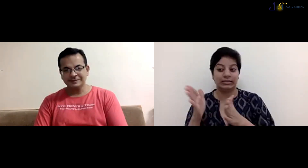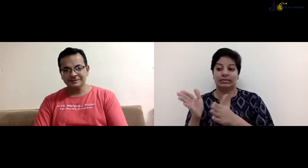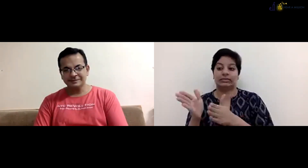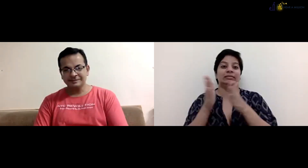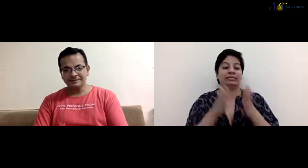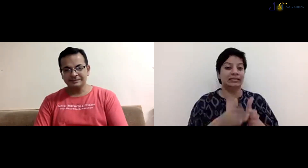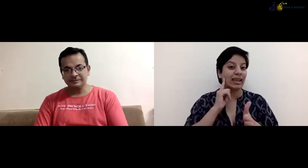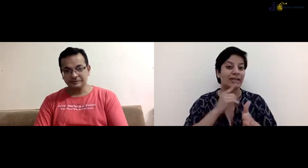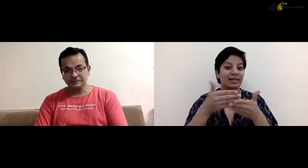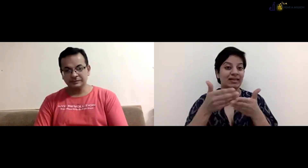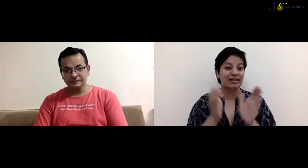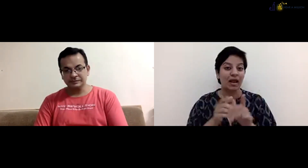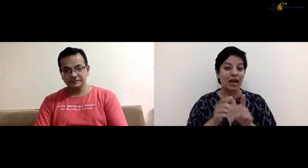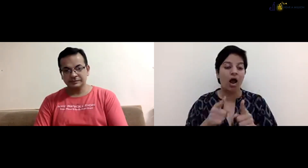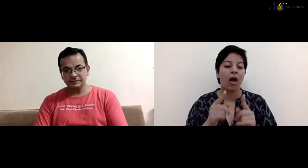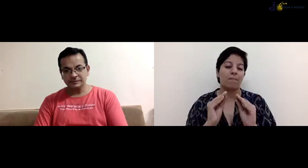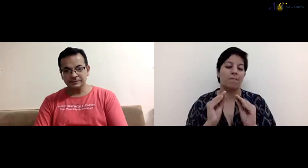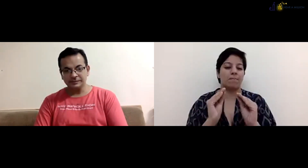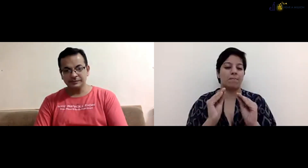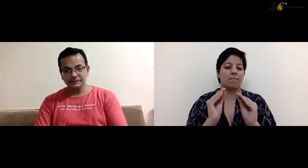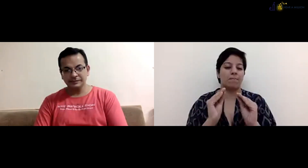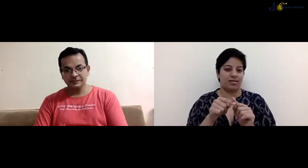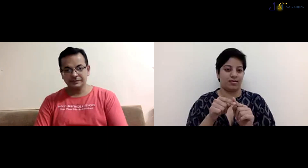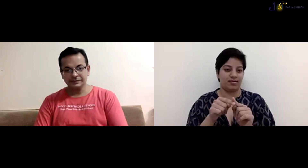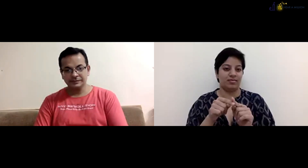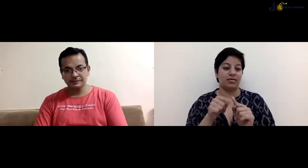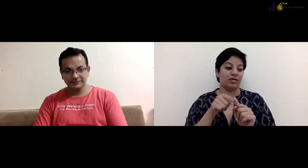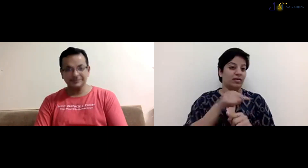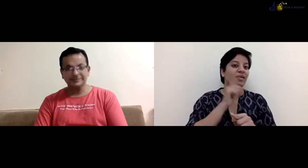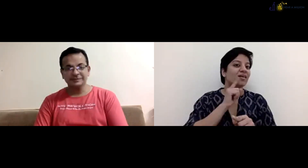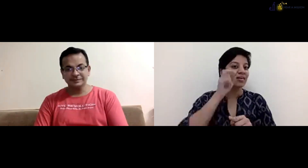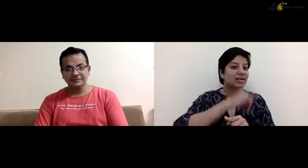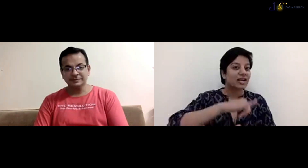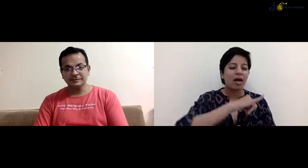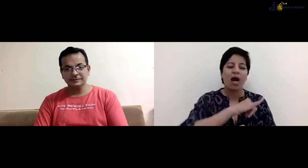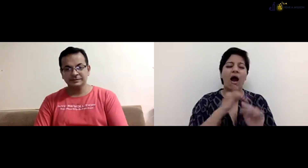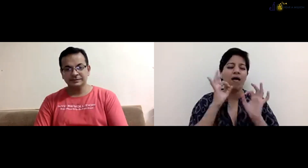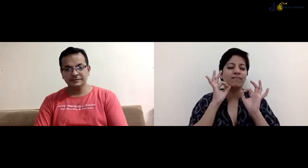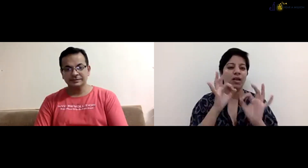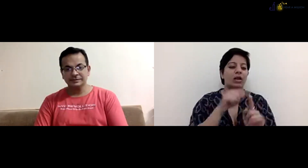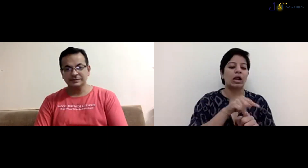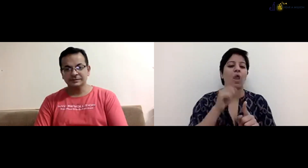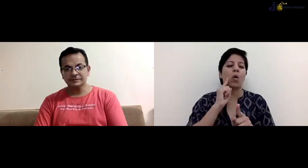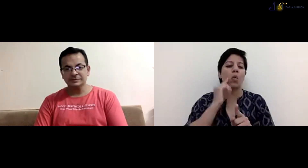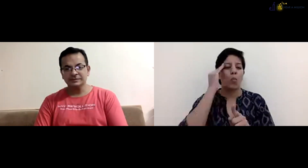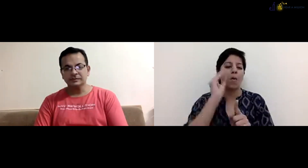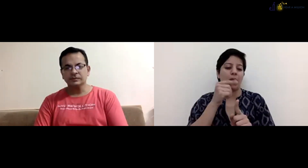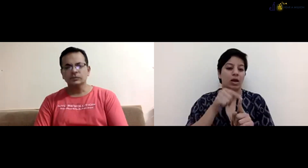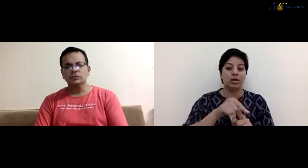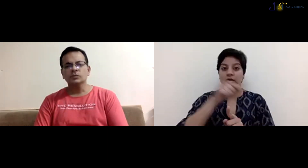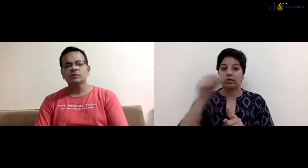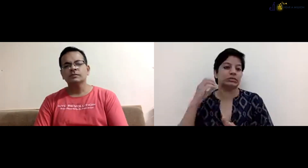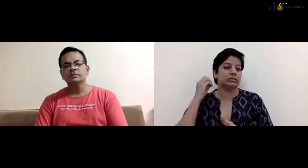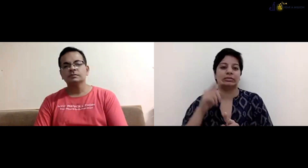aren't clear about it. How the Usher syndrome is happening to people, what is the fact thing.